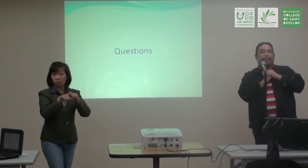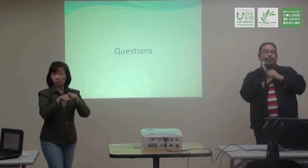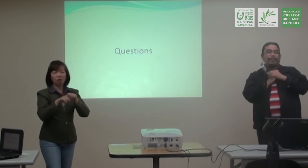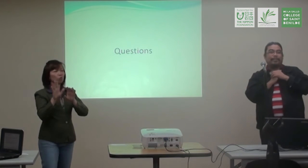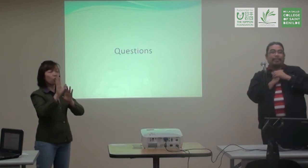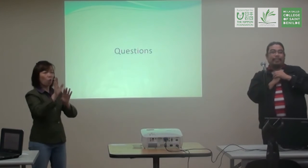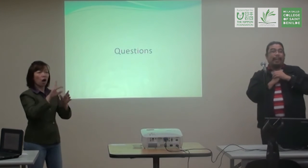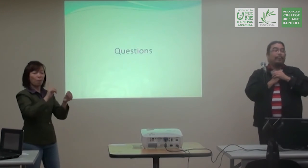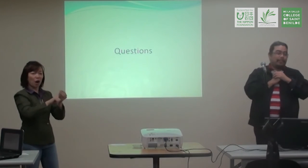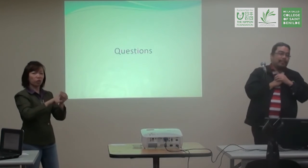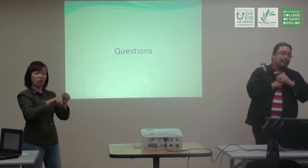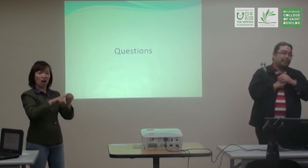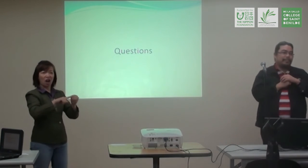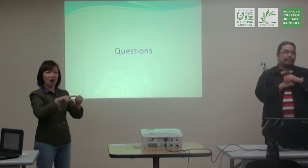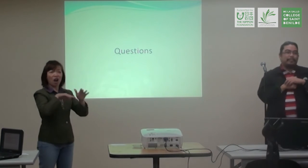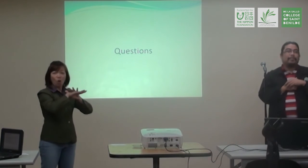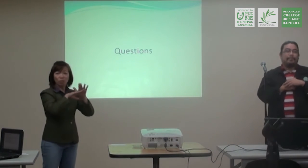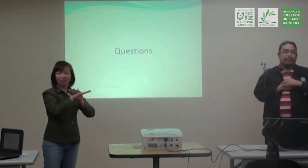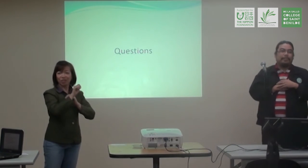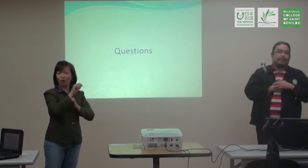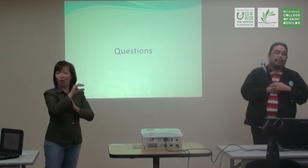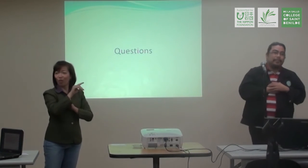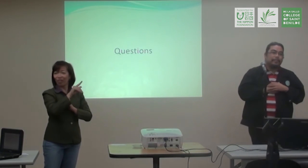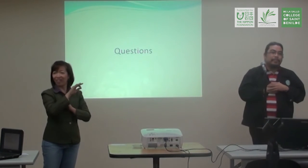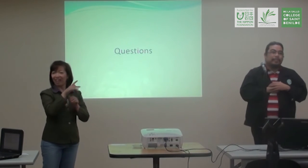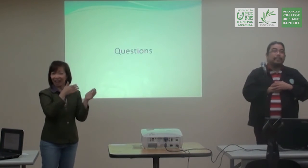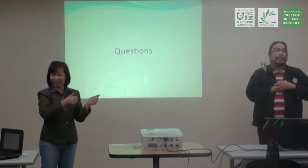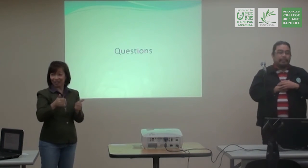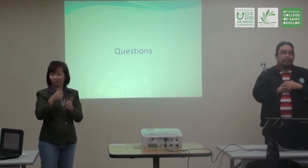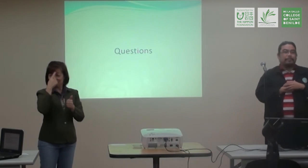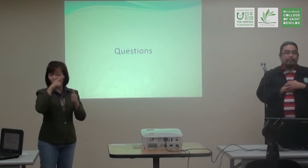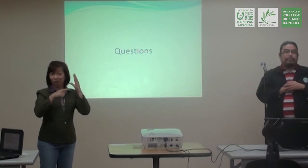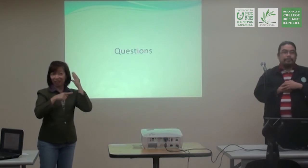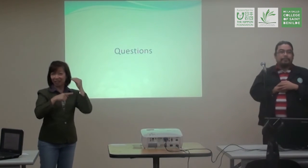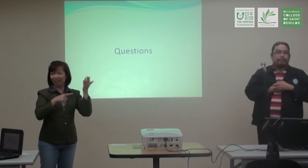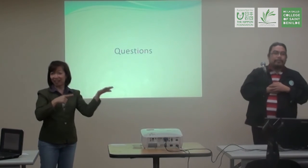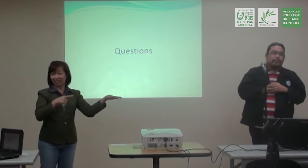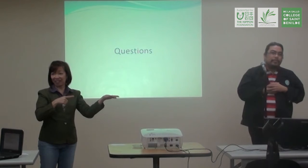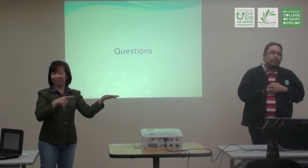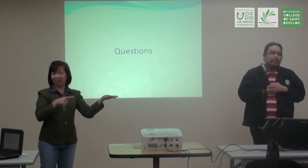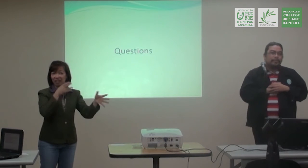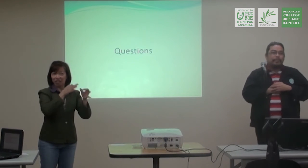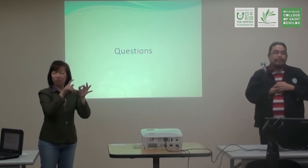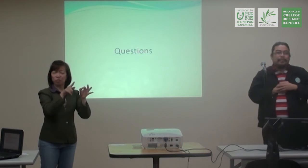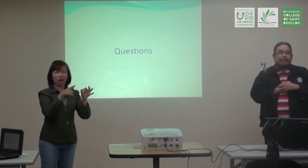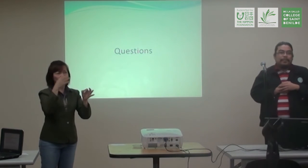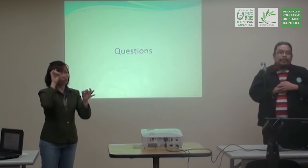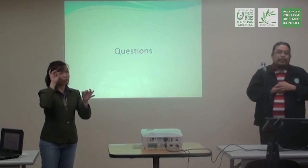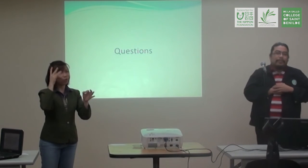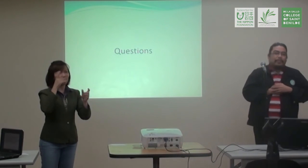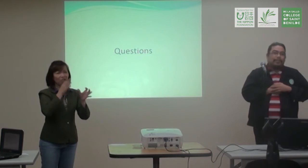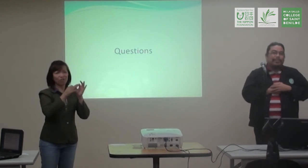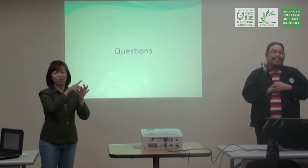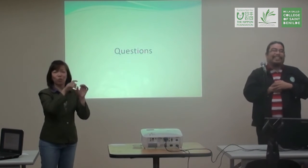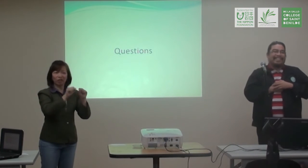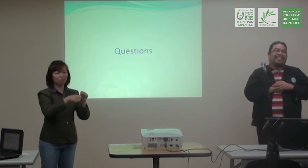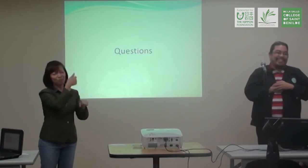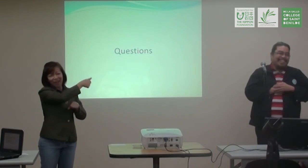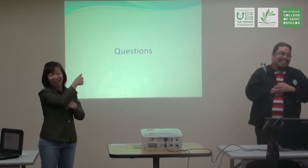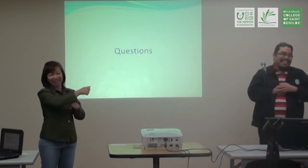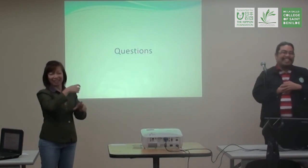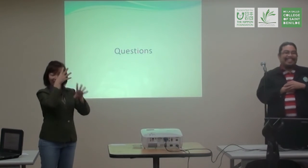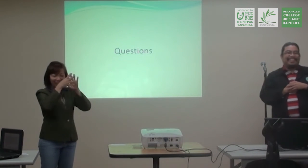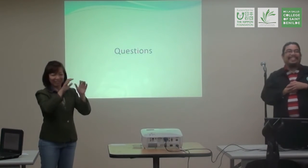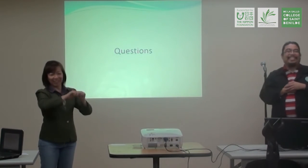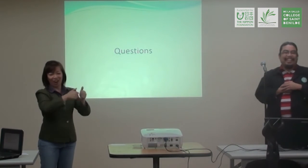The accommodation arrangements that you have done through the years. If you can, I don't know if bahala na kayo to figure